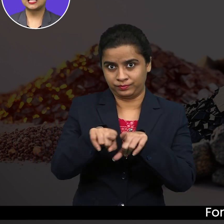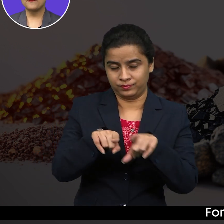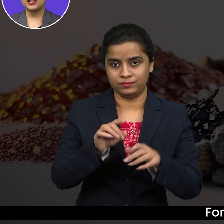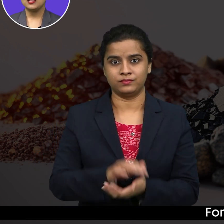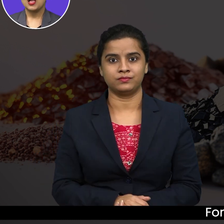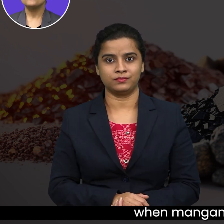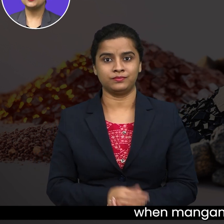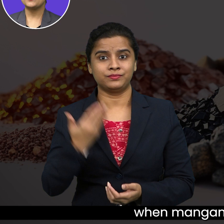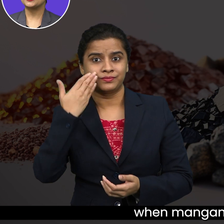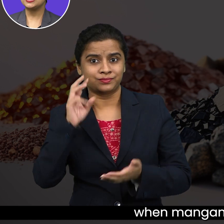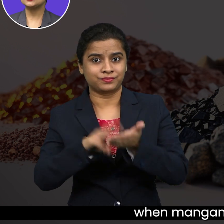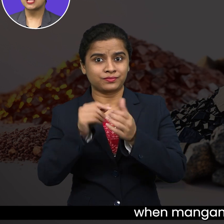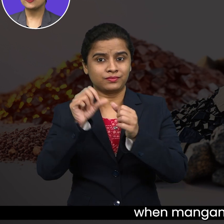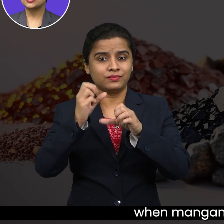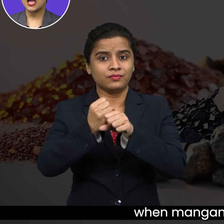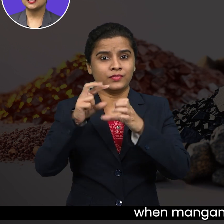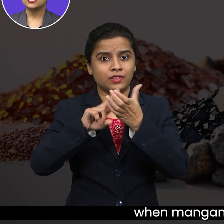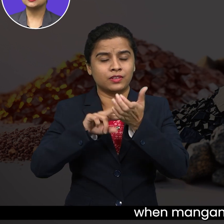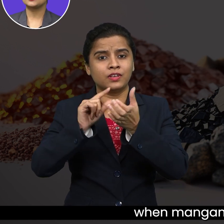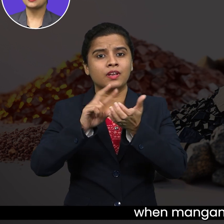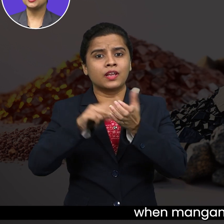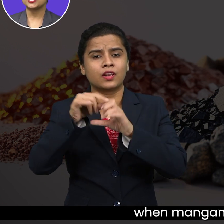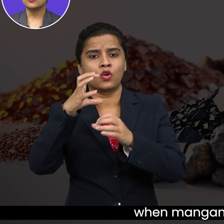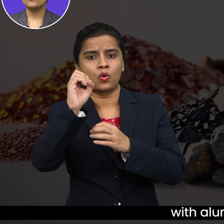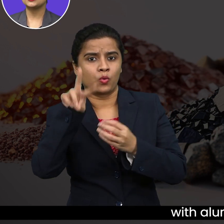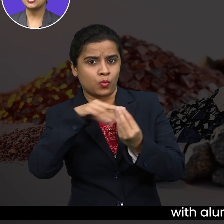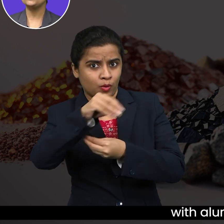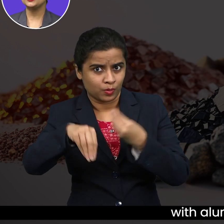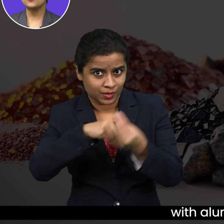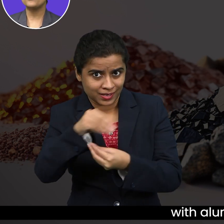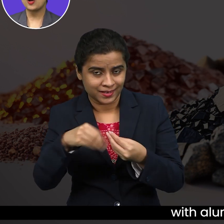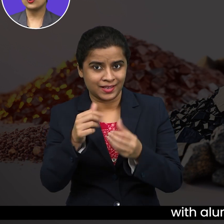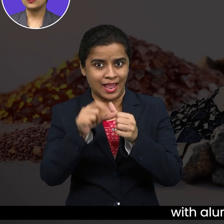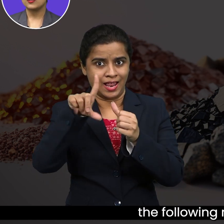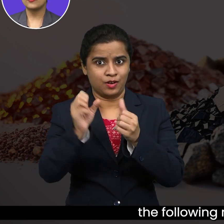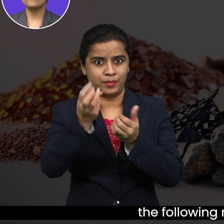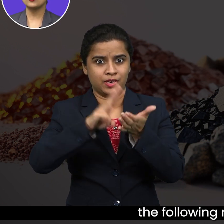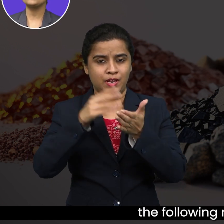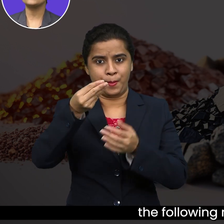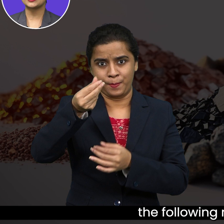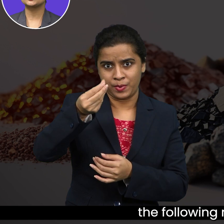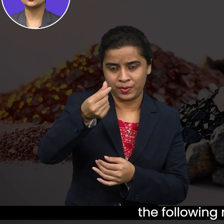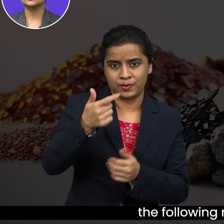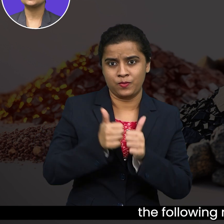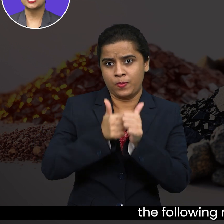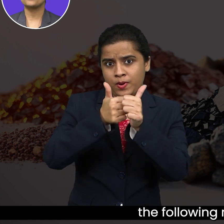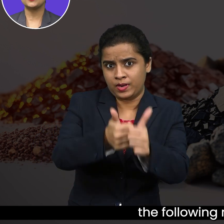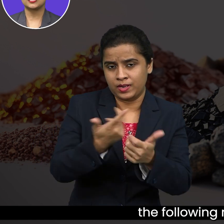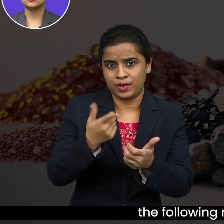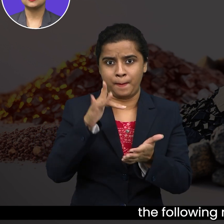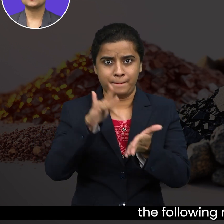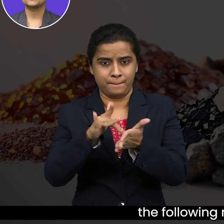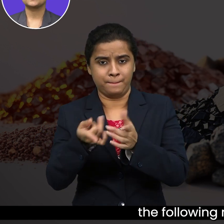For example, when manganese dioxide is ignited with aluminium powder, the following reactions